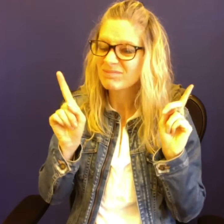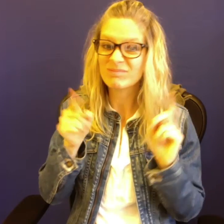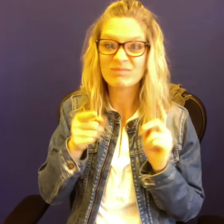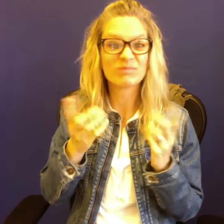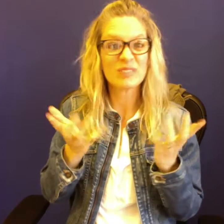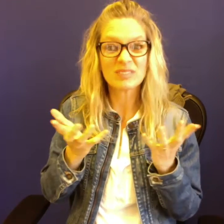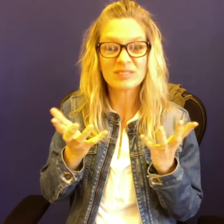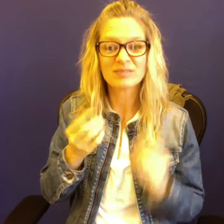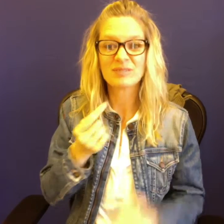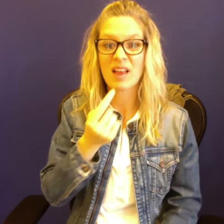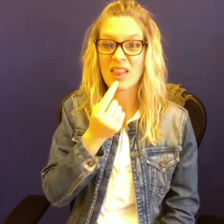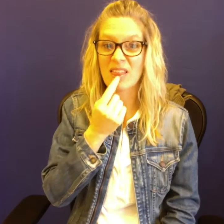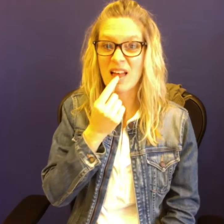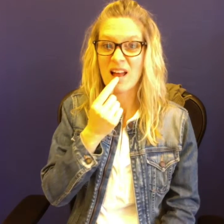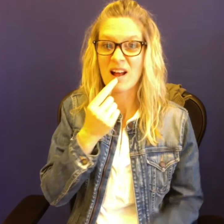Thank you.